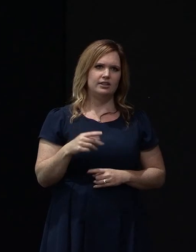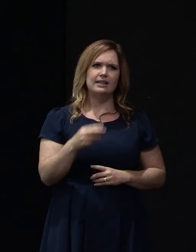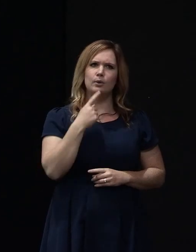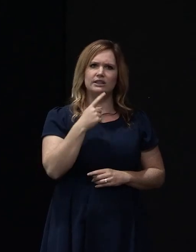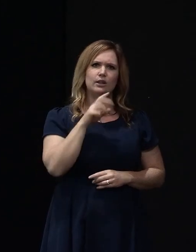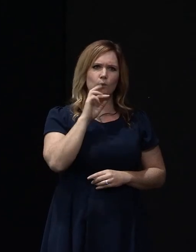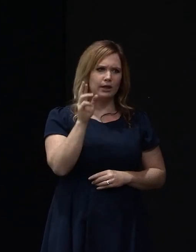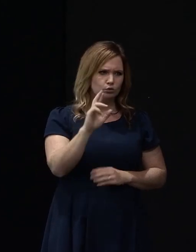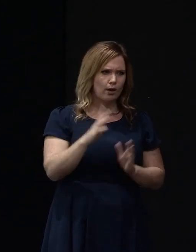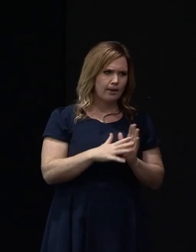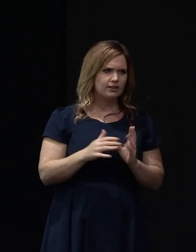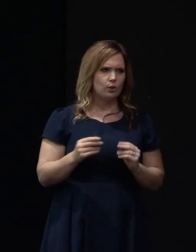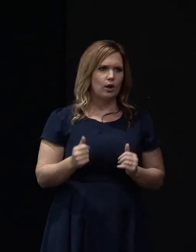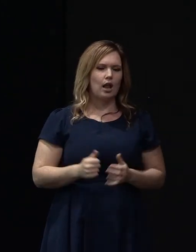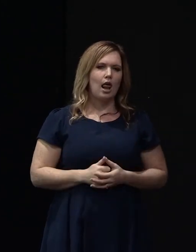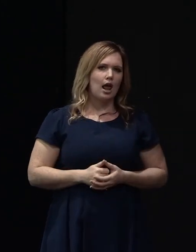Can't hear.